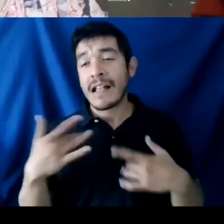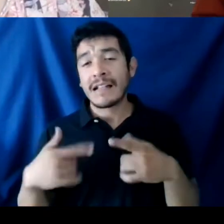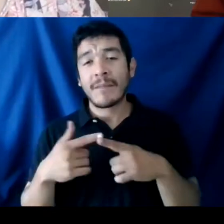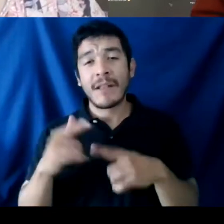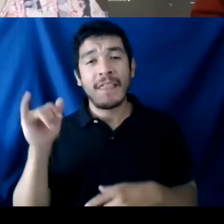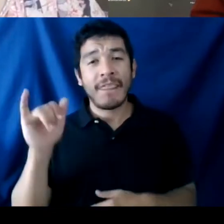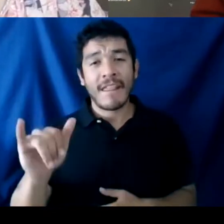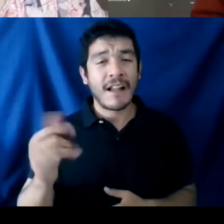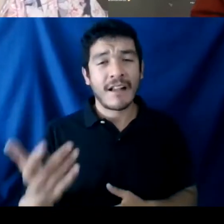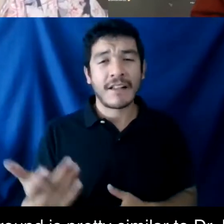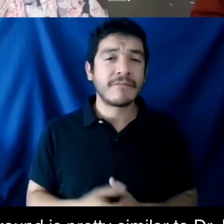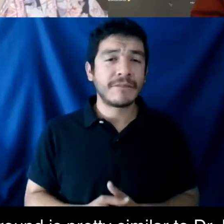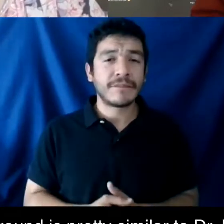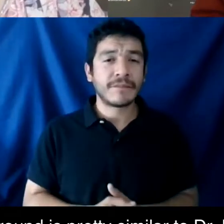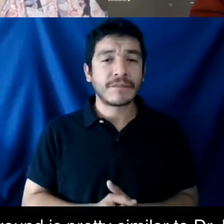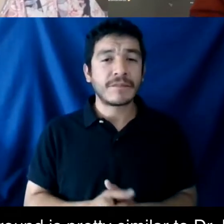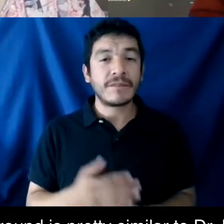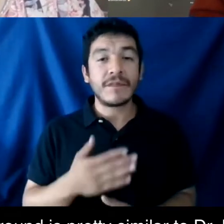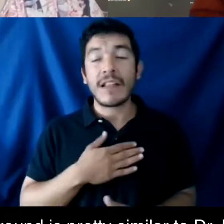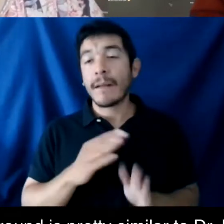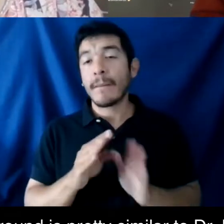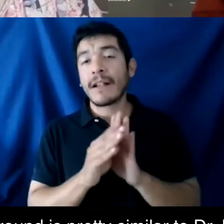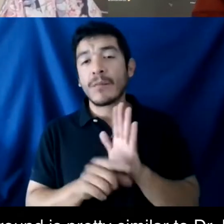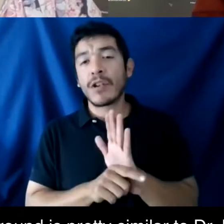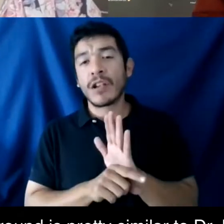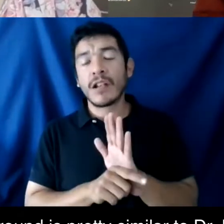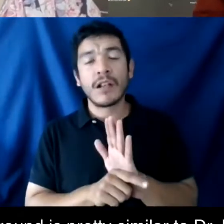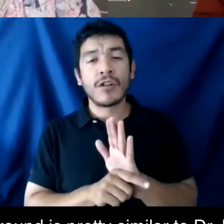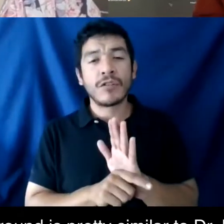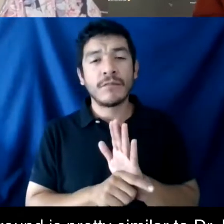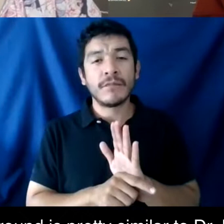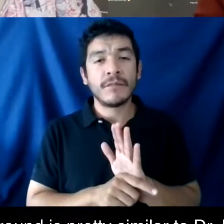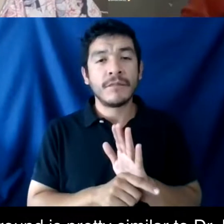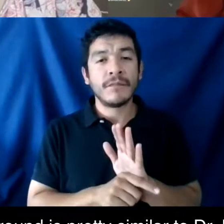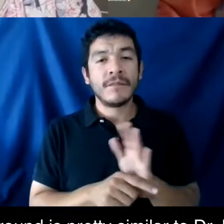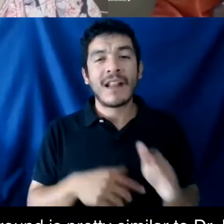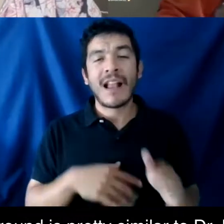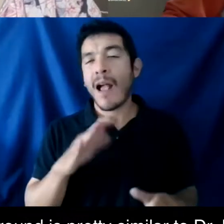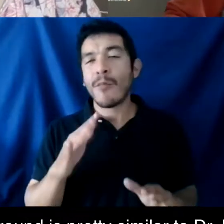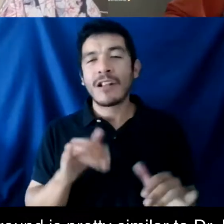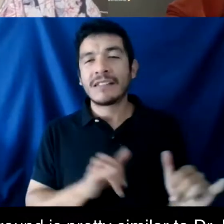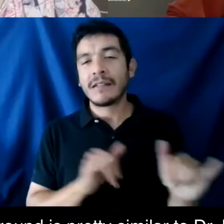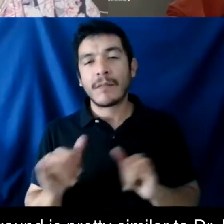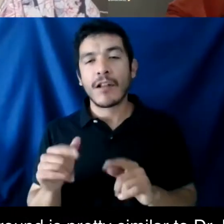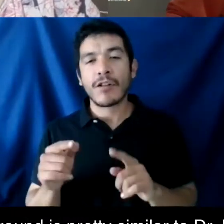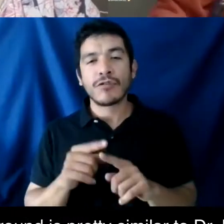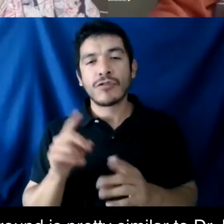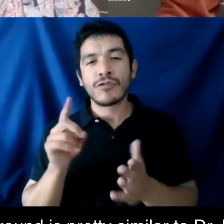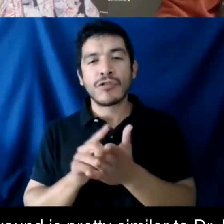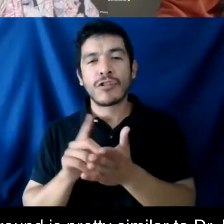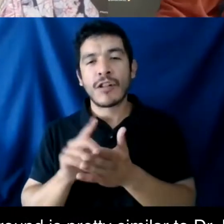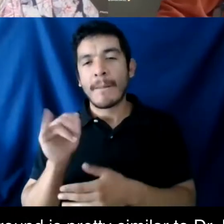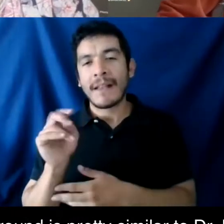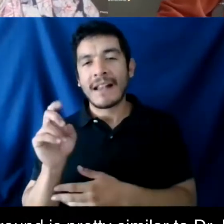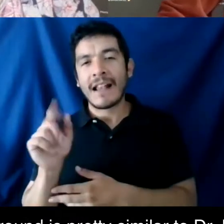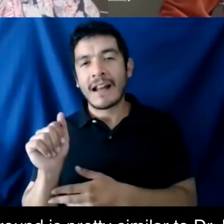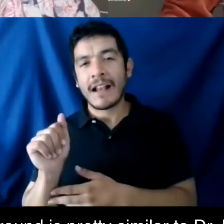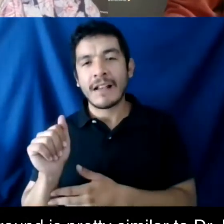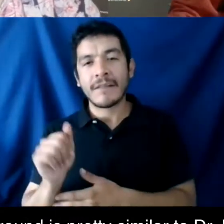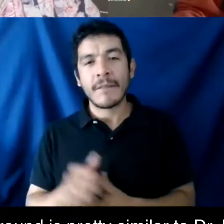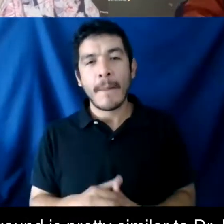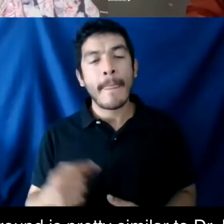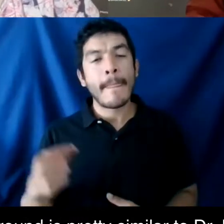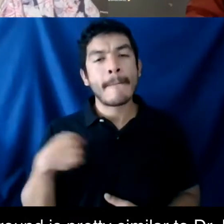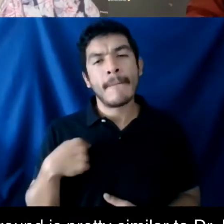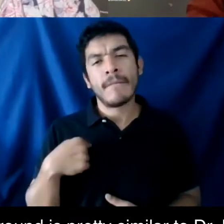that. My background is pretty similar to Dr. Pineda's.